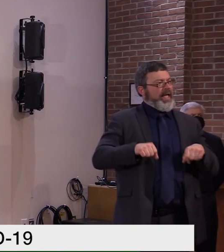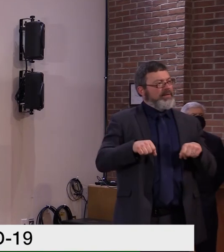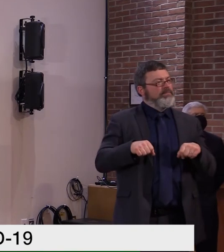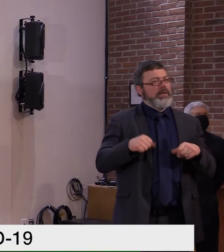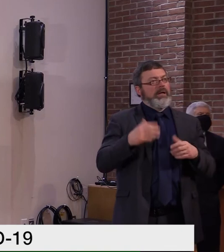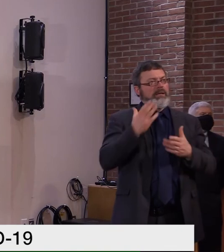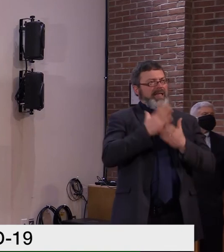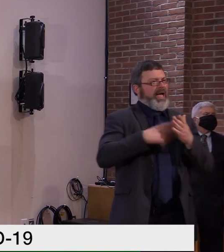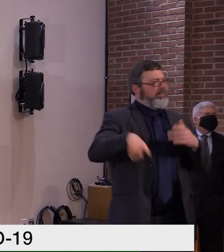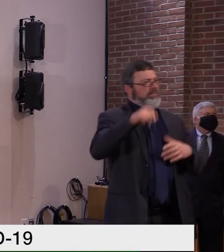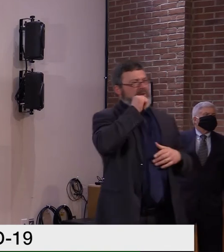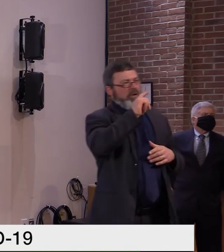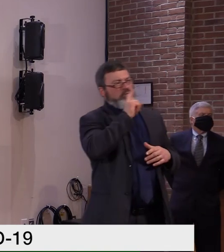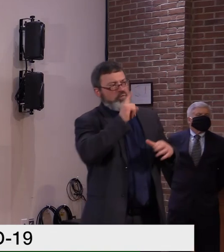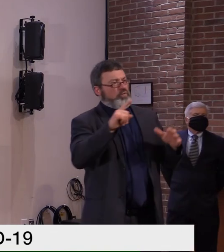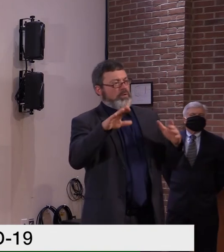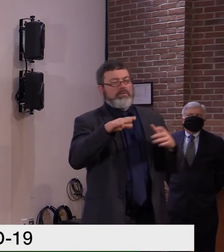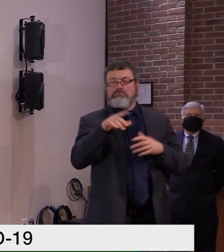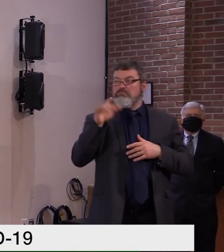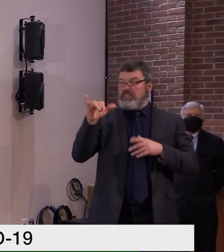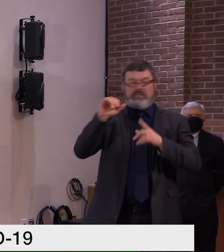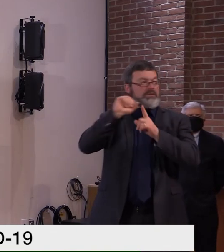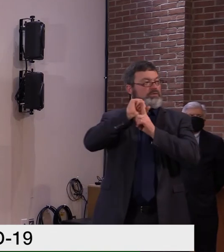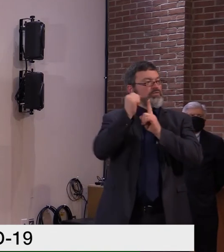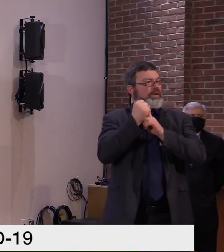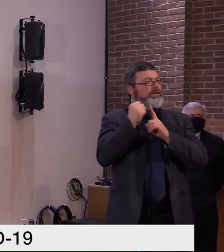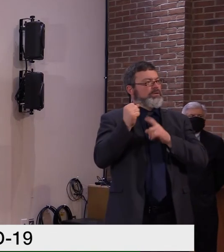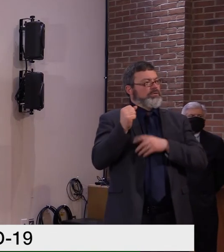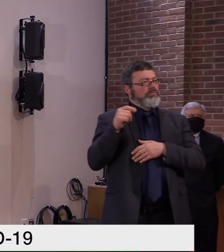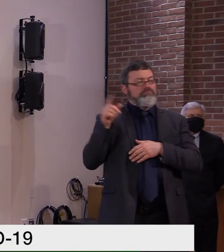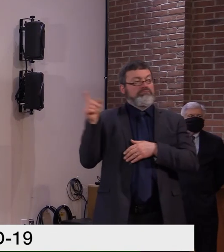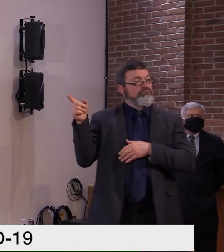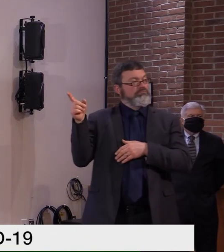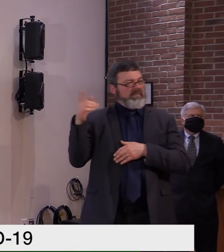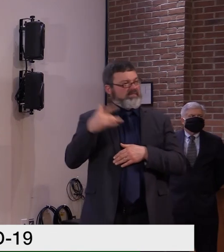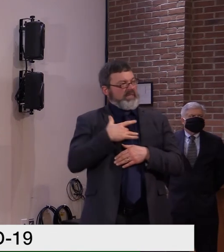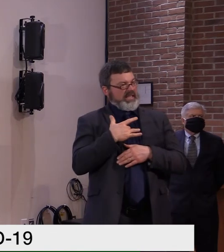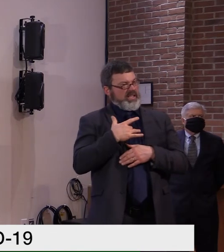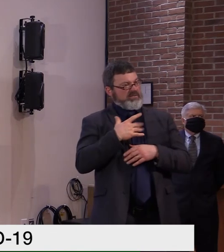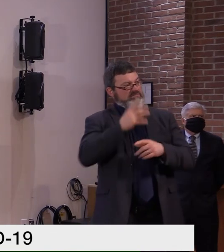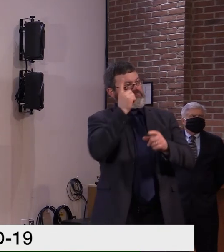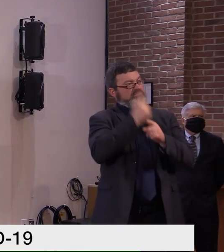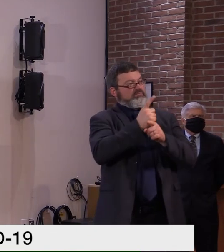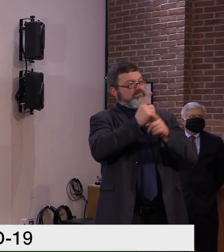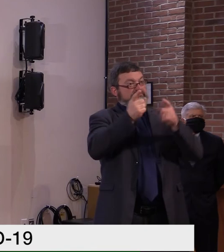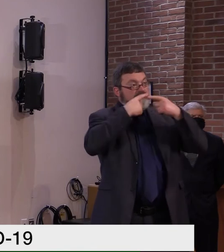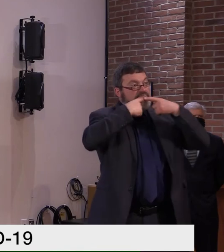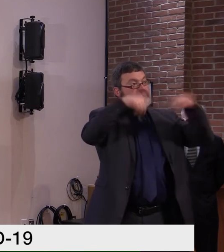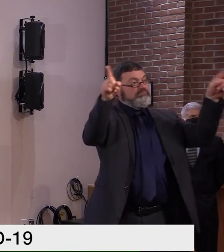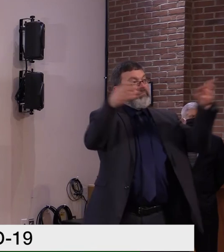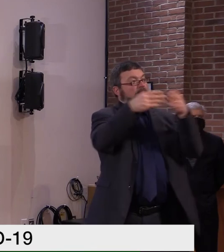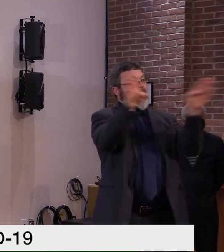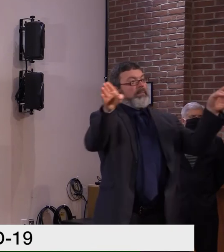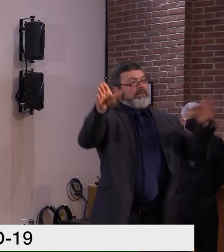health department's knowledge, and what kind of assurances do you offer to the community that it is